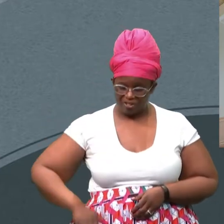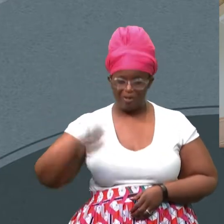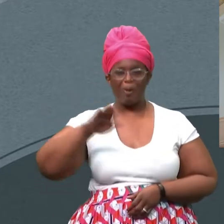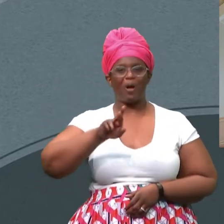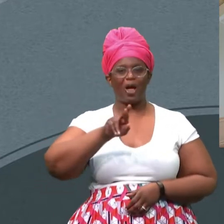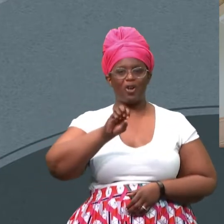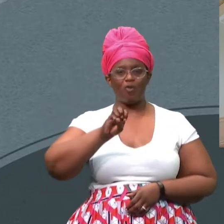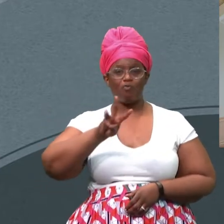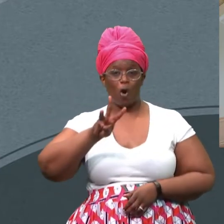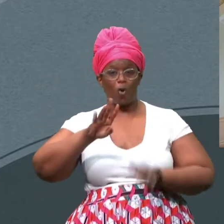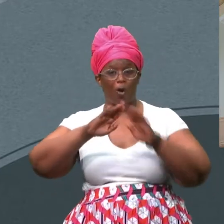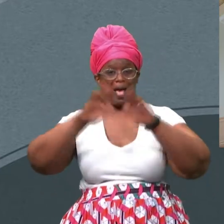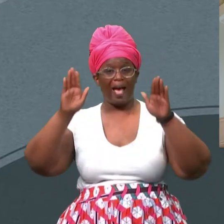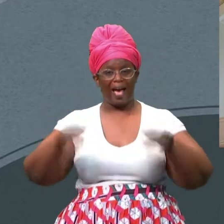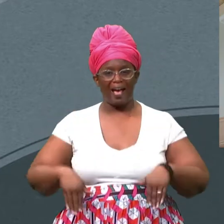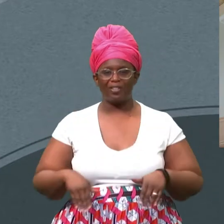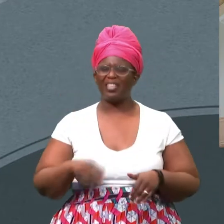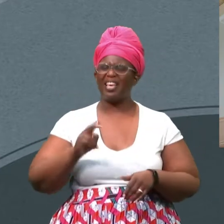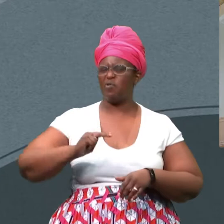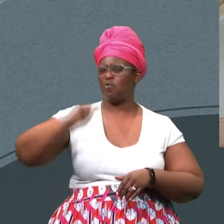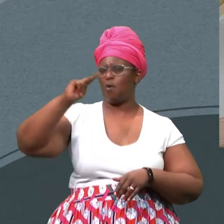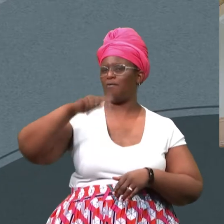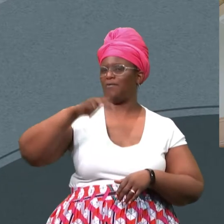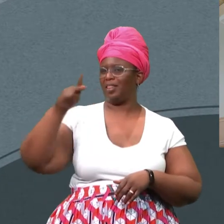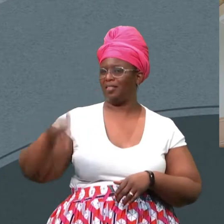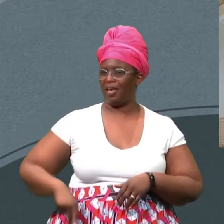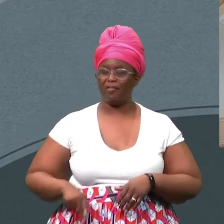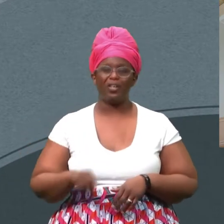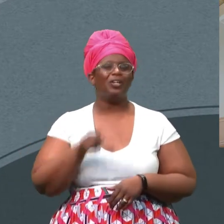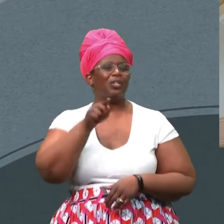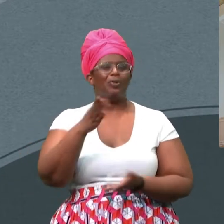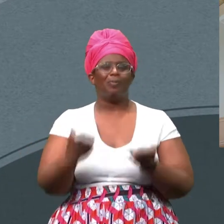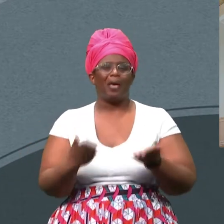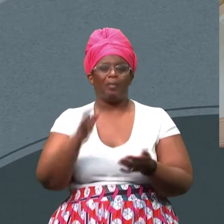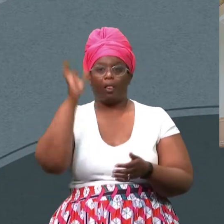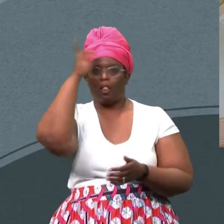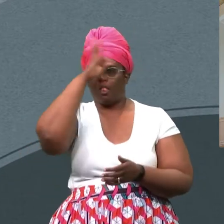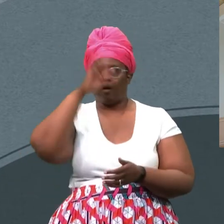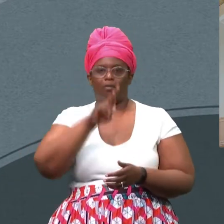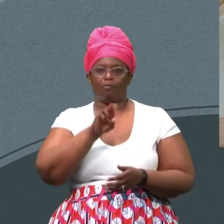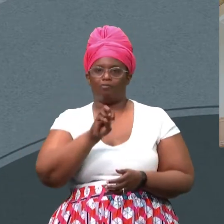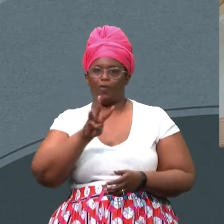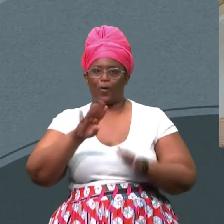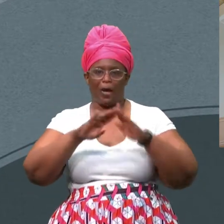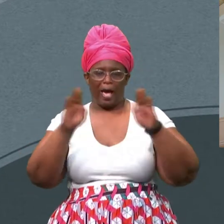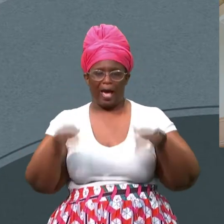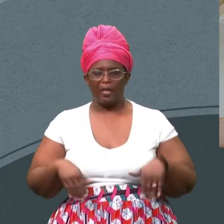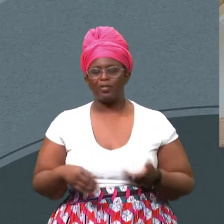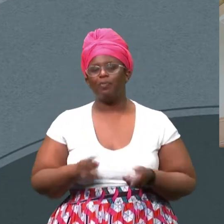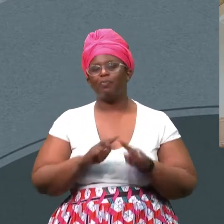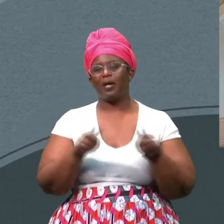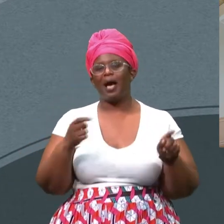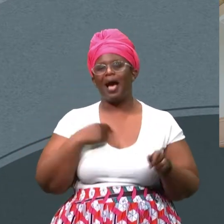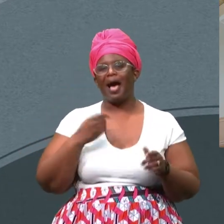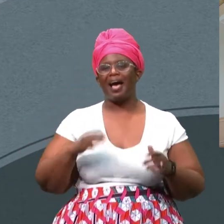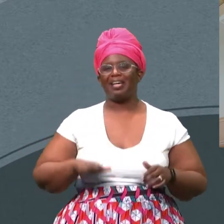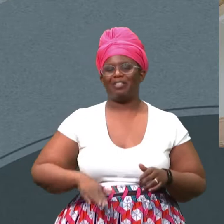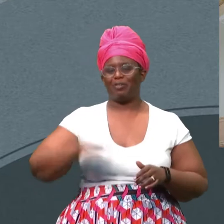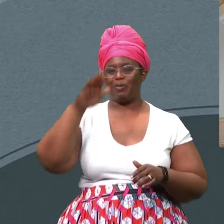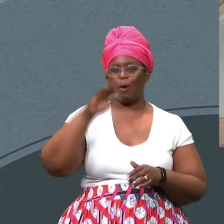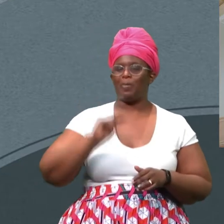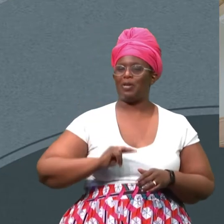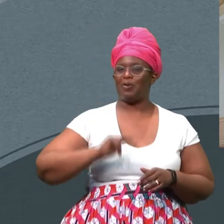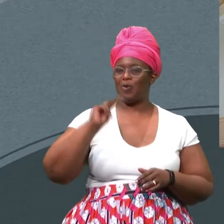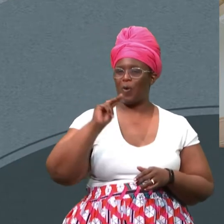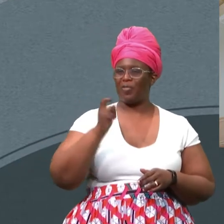Philadelphia. Y'all know that, right? Some of you don't really know what a row house is, but on the neighborhood, I grew up on North 11th Street